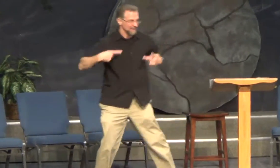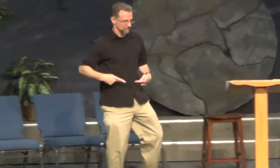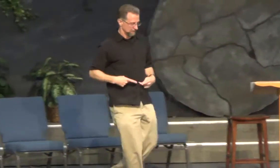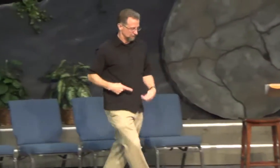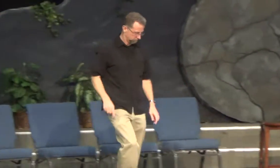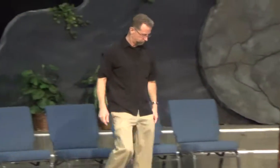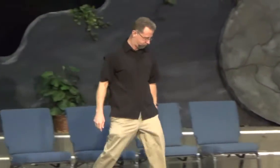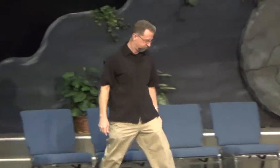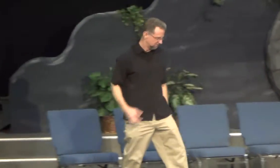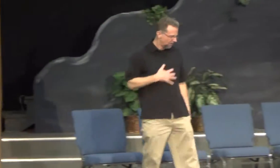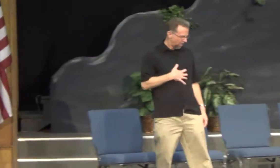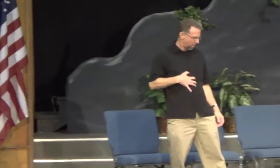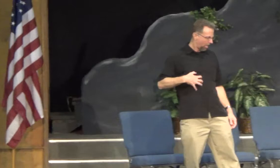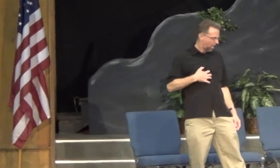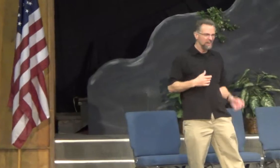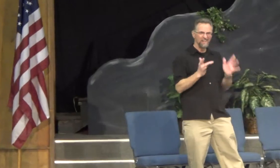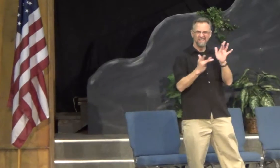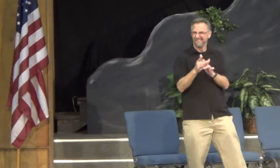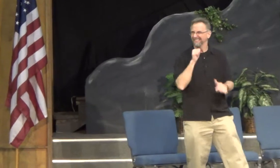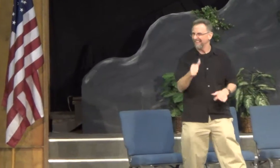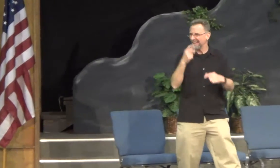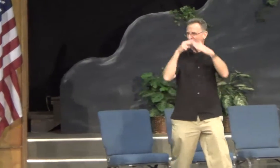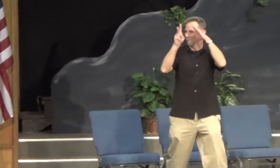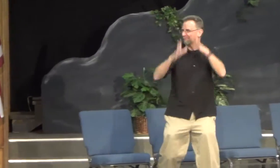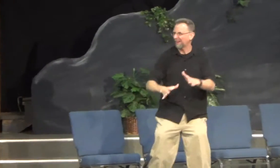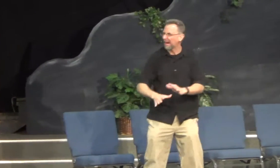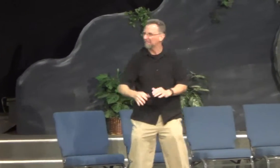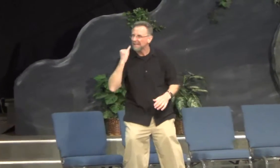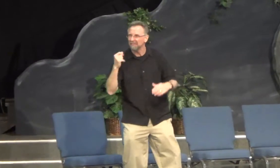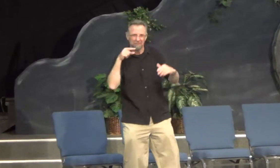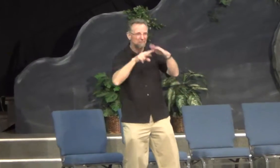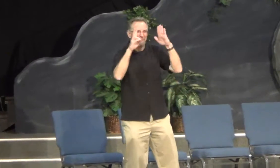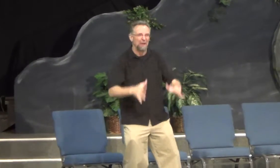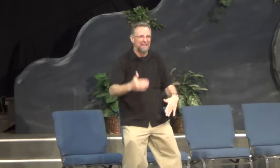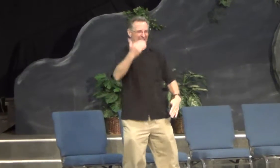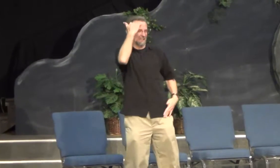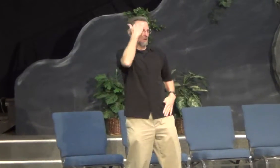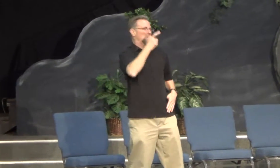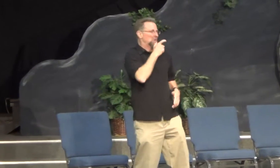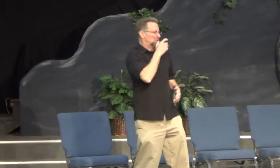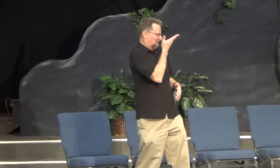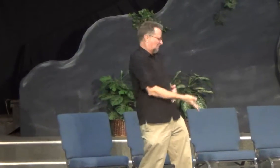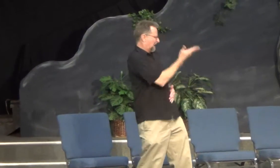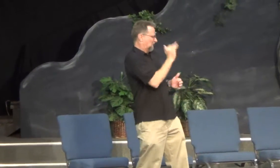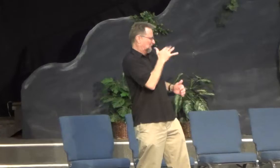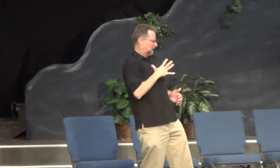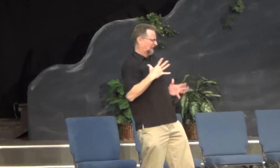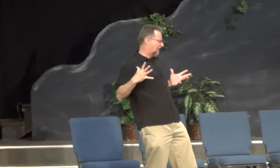oil. The Pharisees were going, wow, he's not a prophet. Who is this